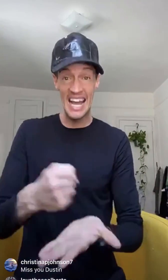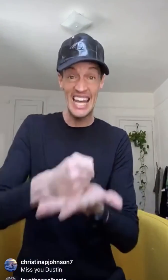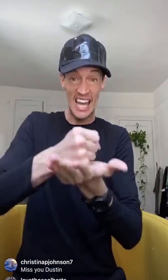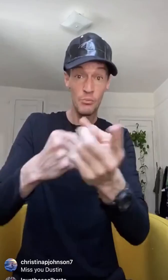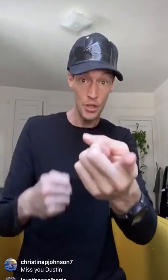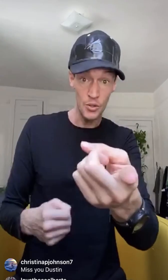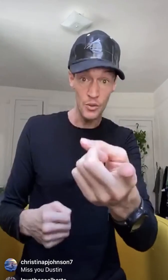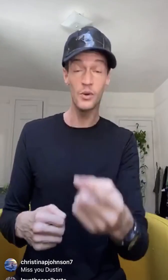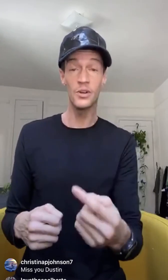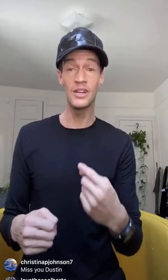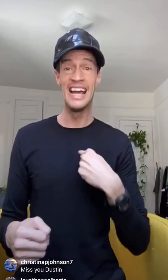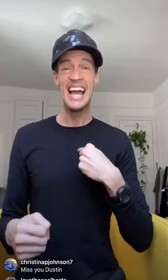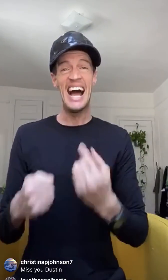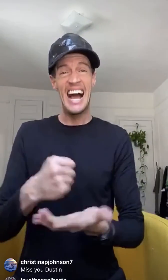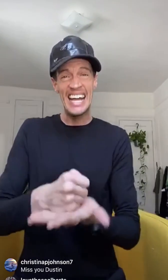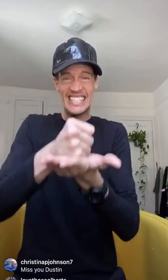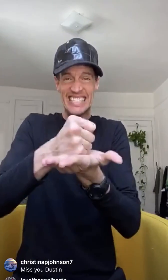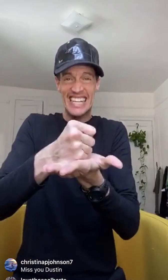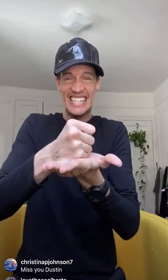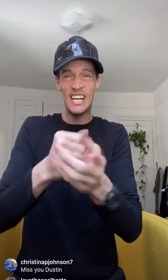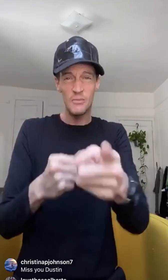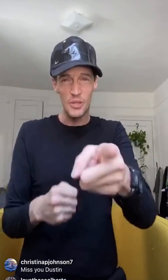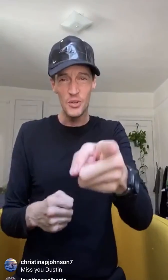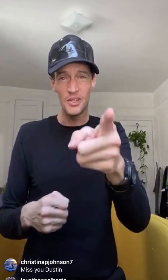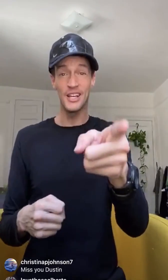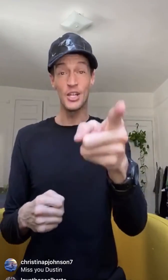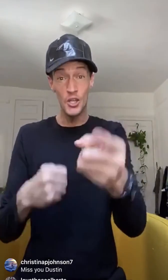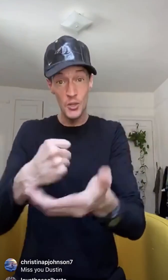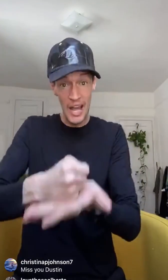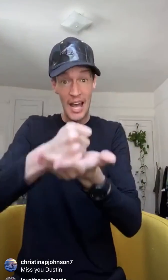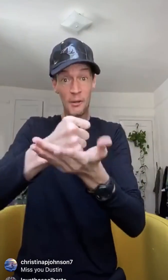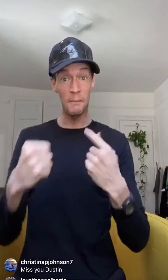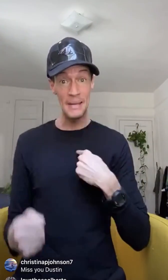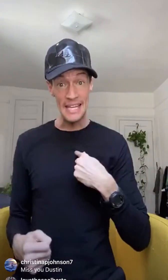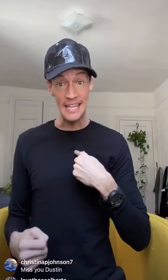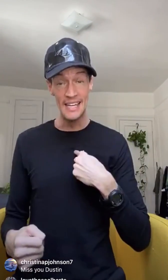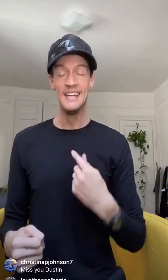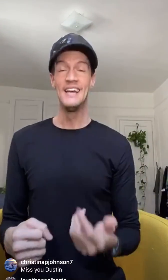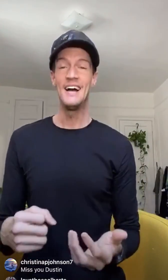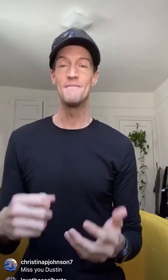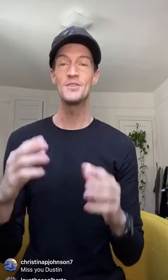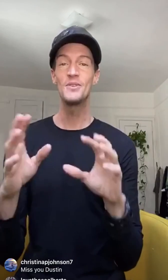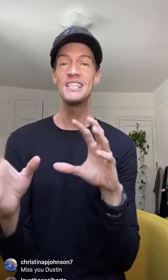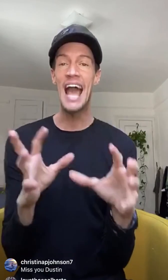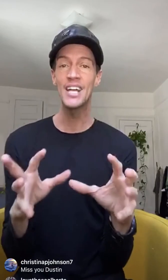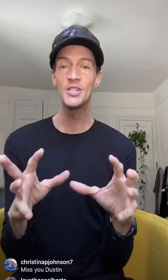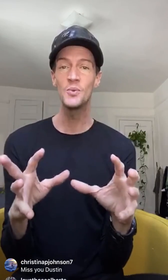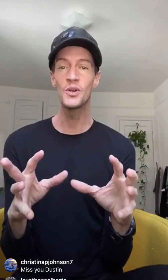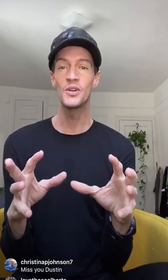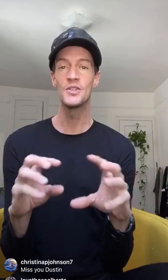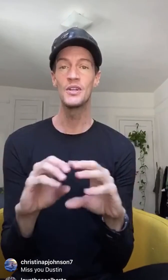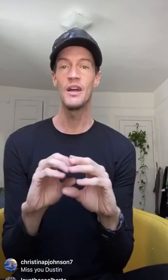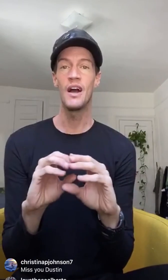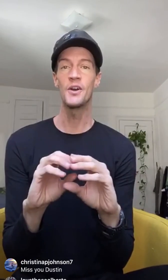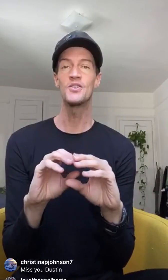help you, or you help me. And with your facial expressions, you can communicate a question. So